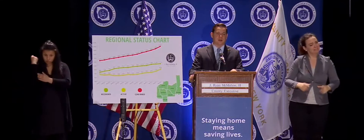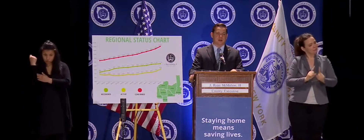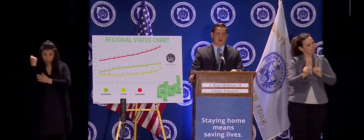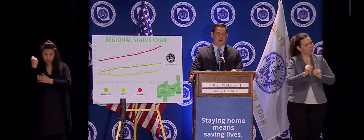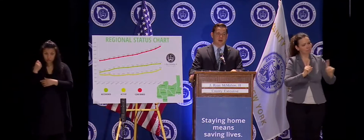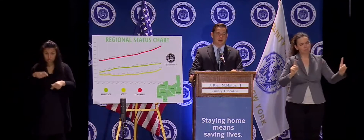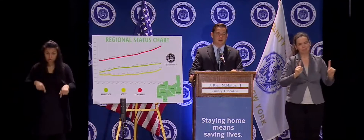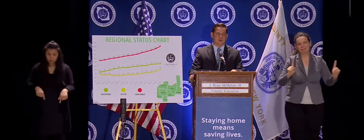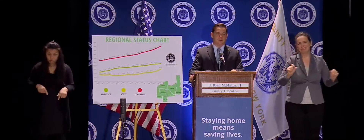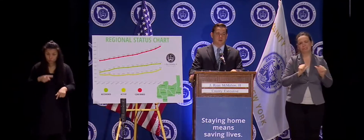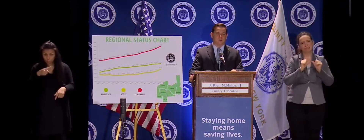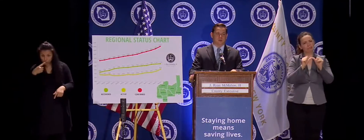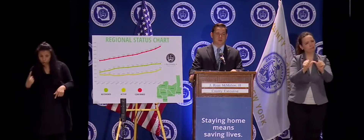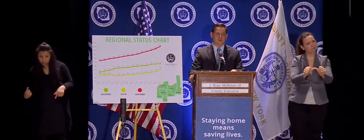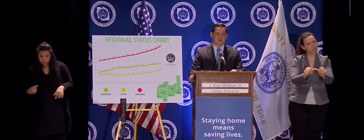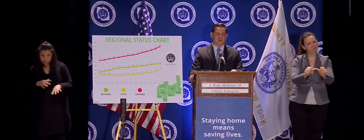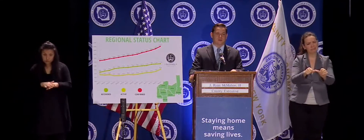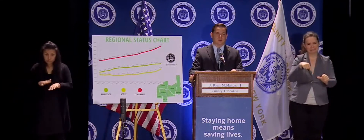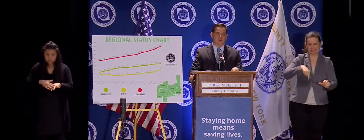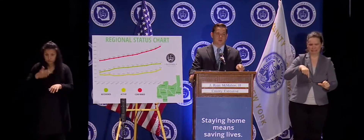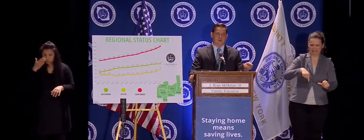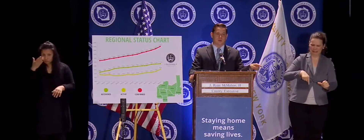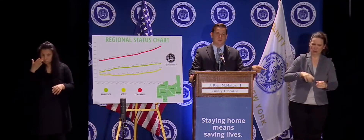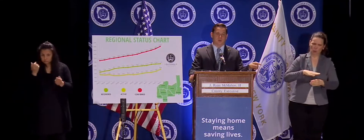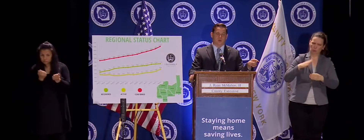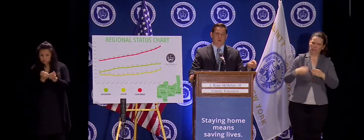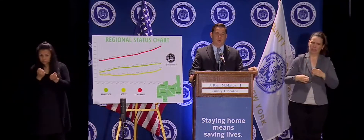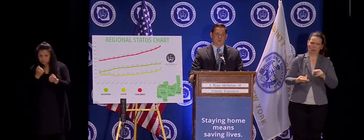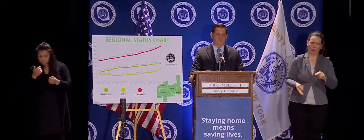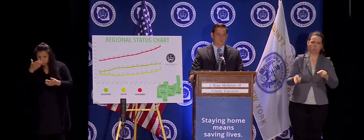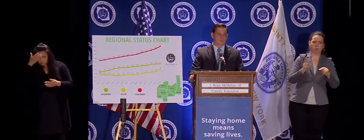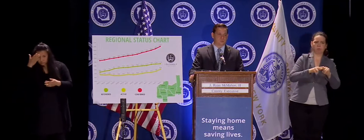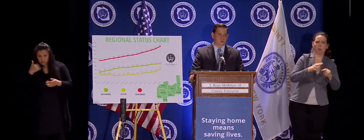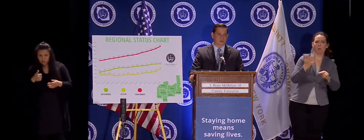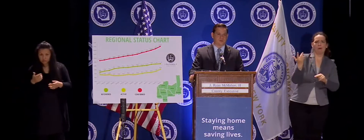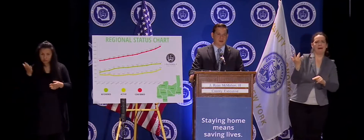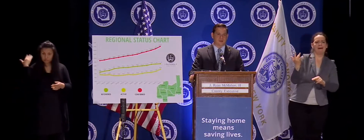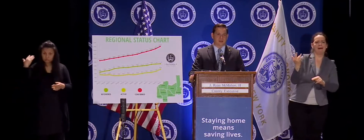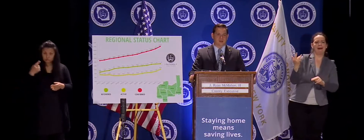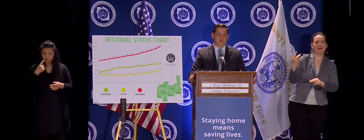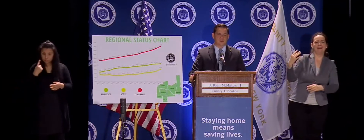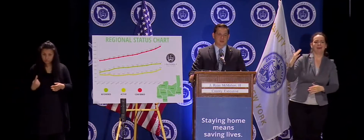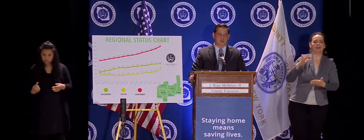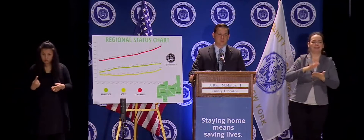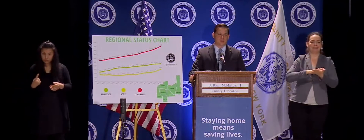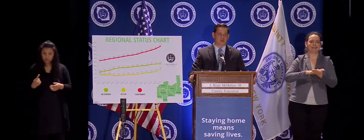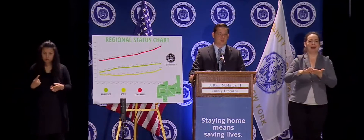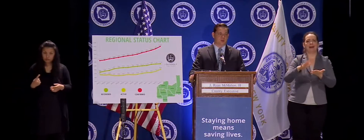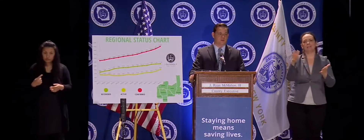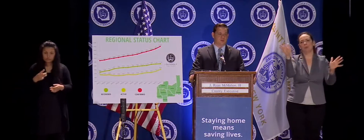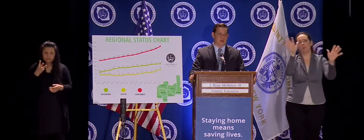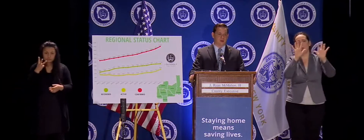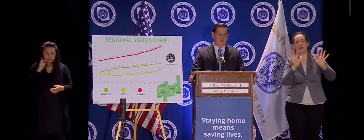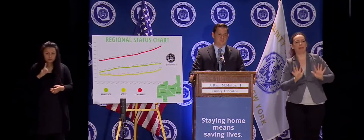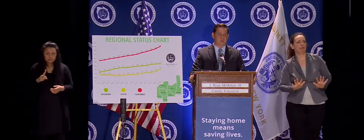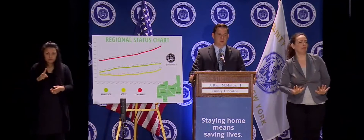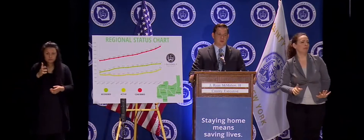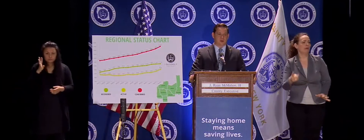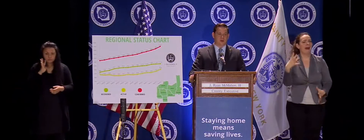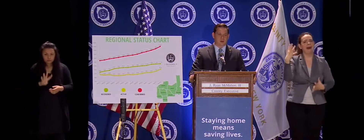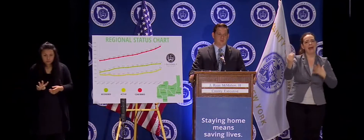weekend was because of the nice weather from a week ago. 3 to 5 days of incubation period for the